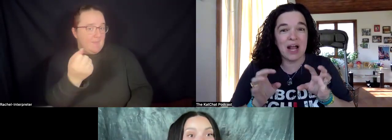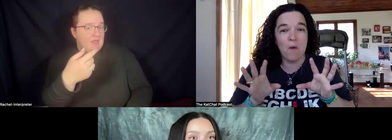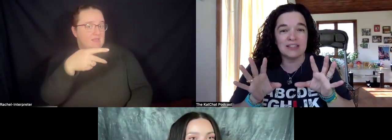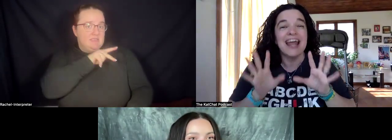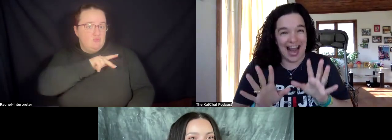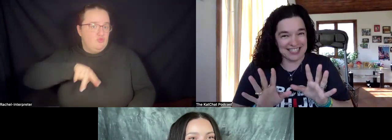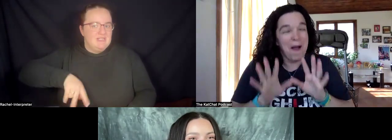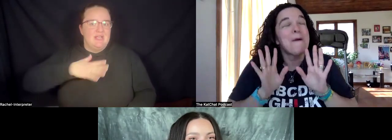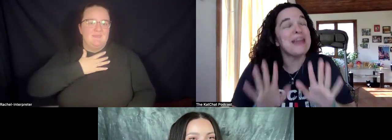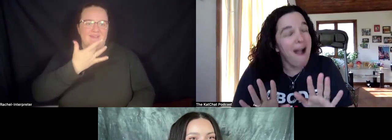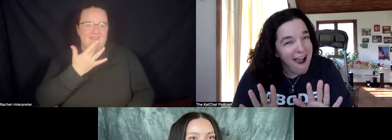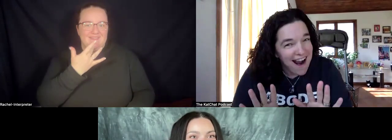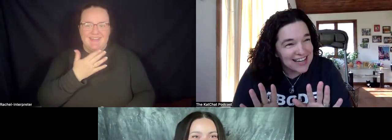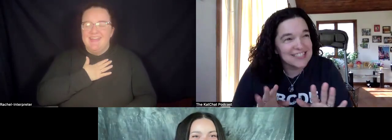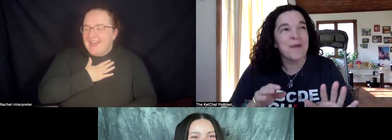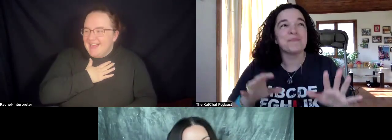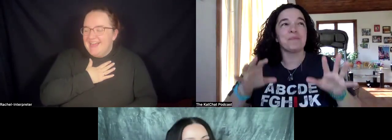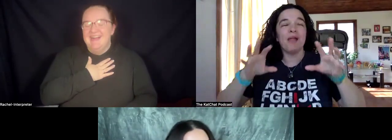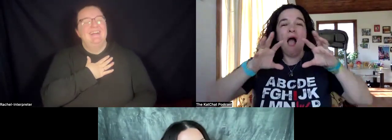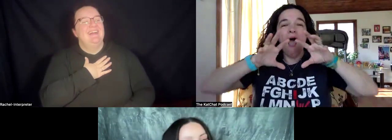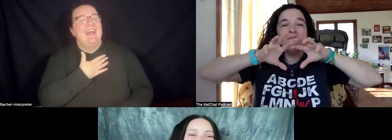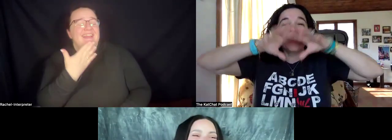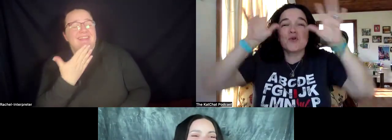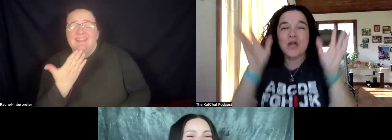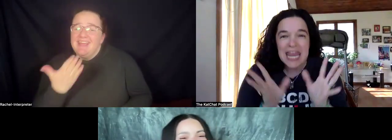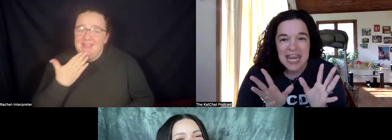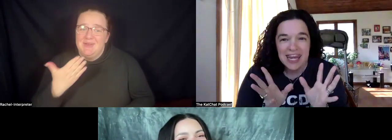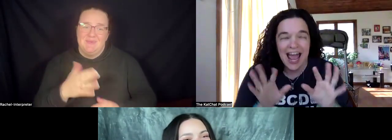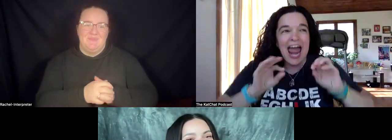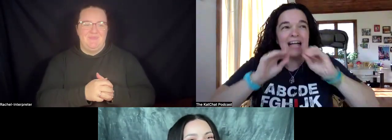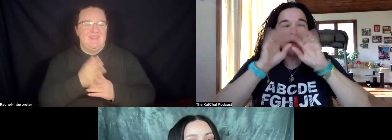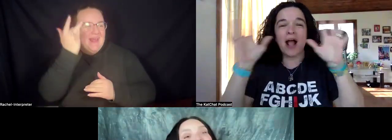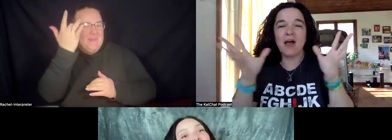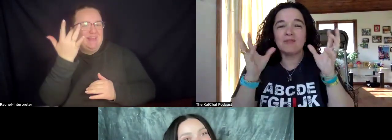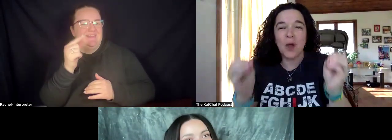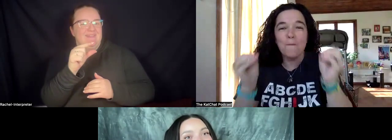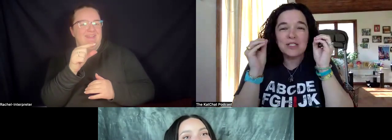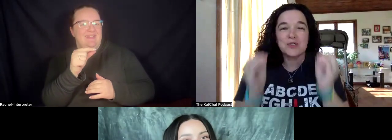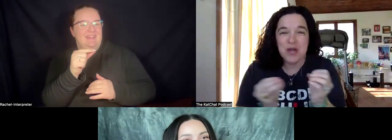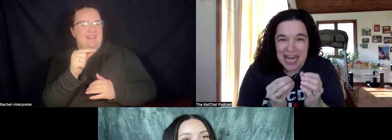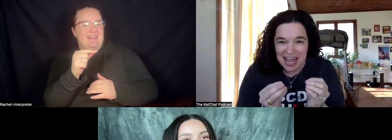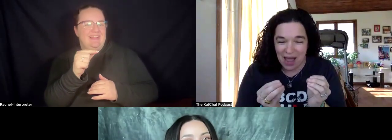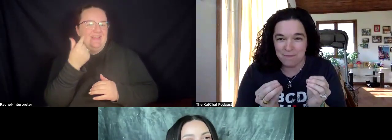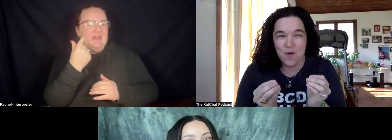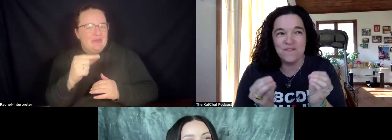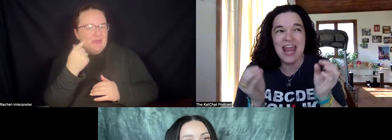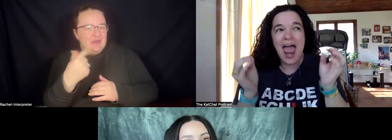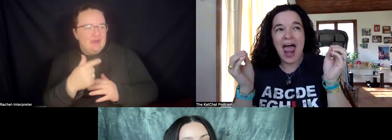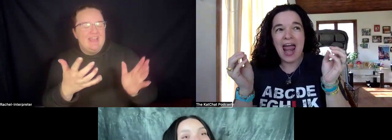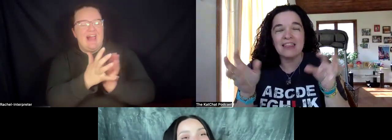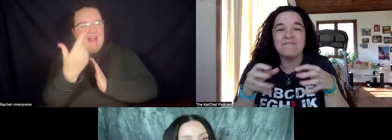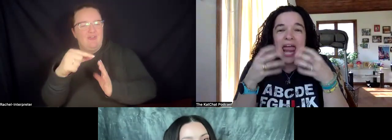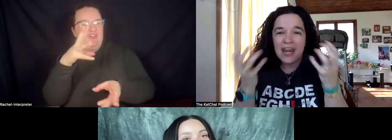I think it was, yeah, because Thank you. of the green. It's because there's Mm, so much green in that